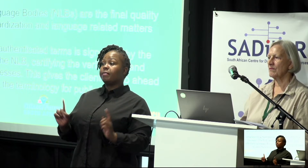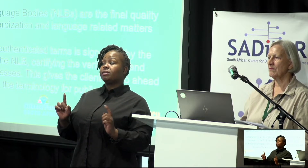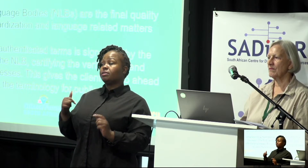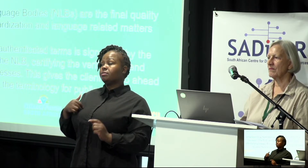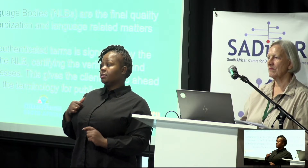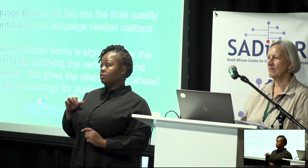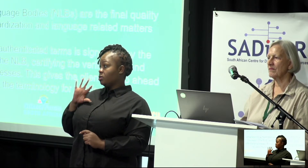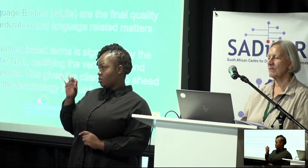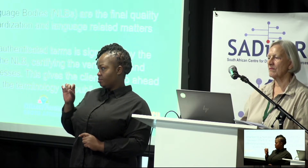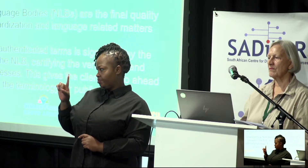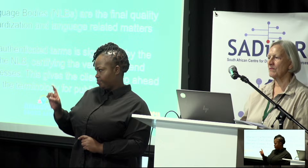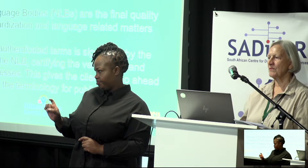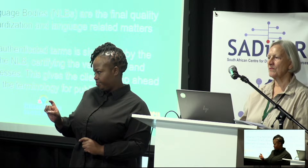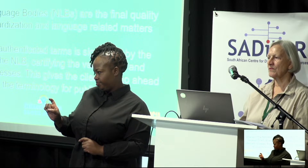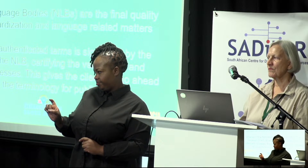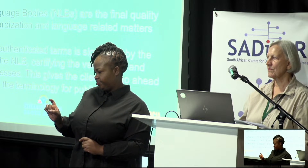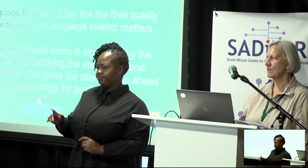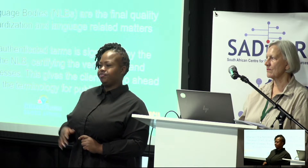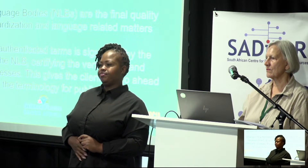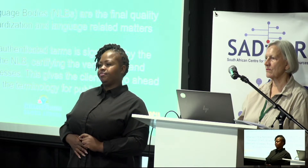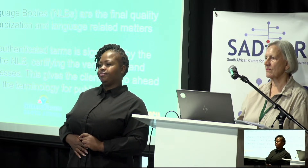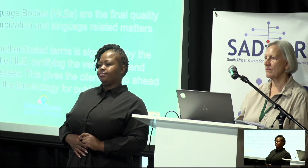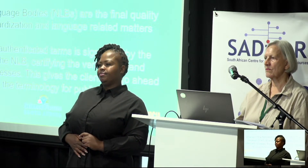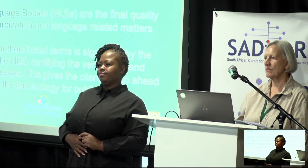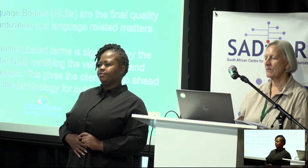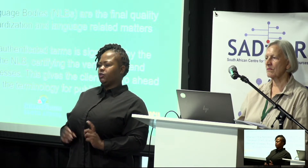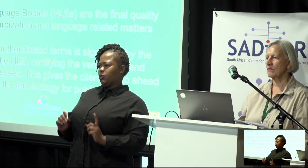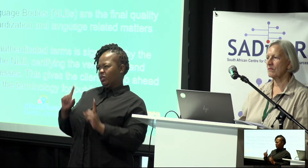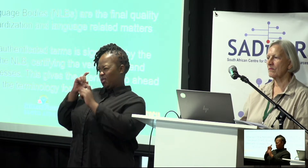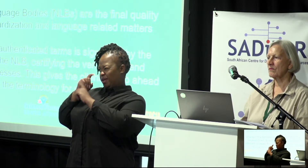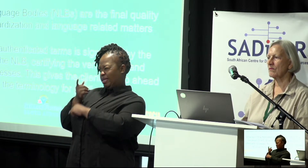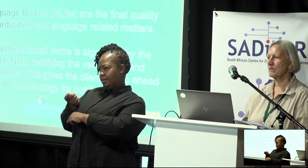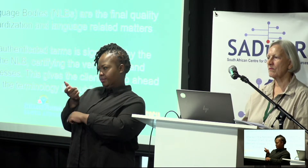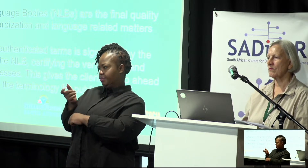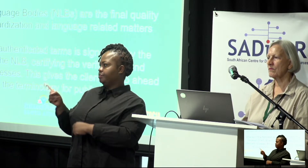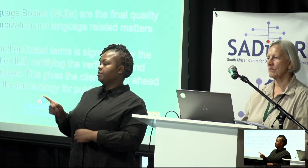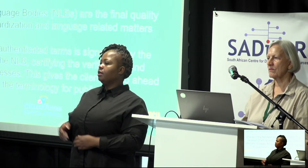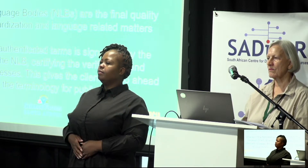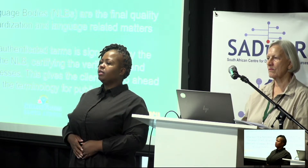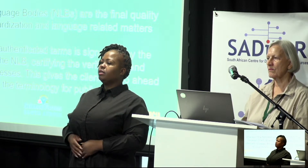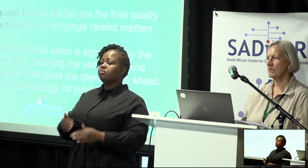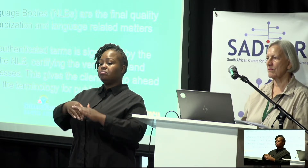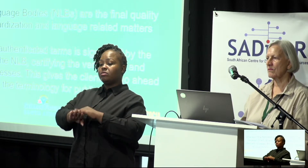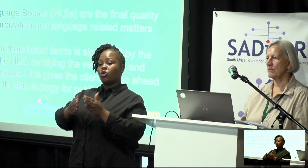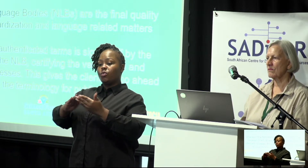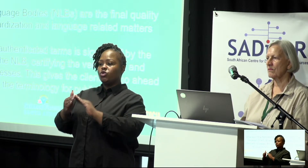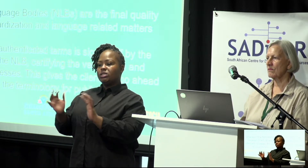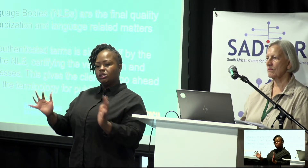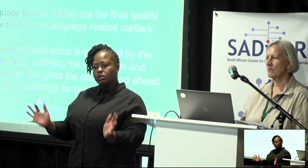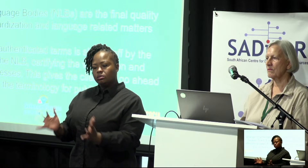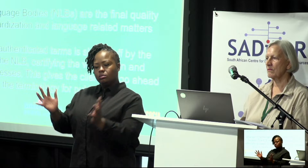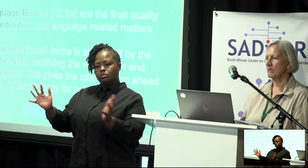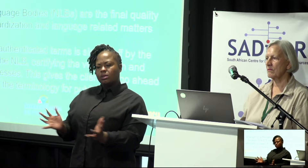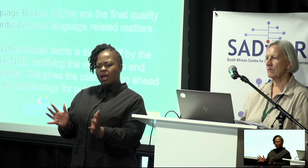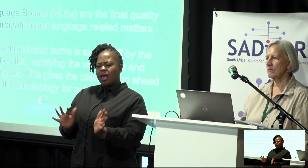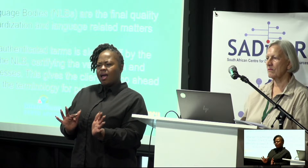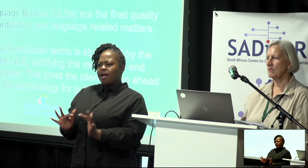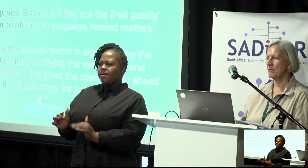trick question to you is, how do we encourage communities to become